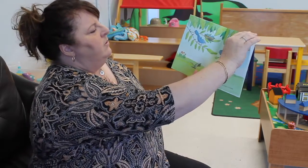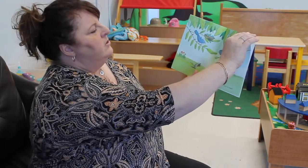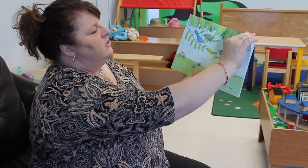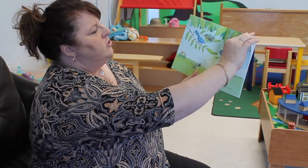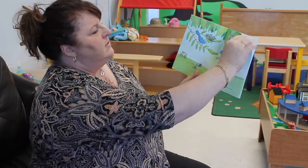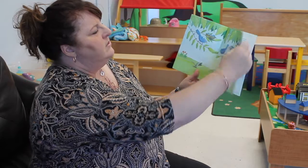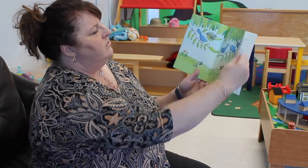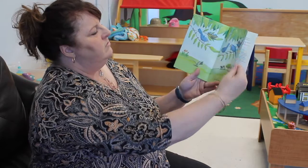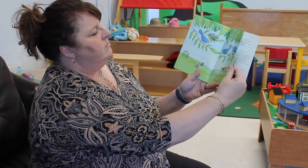birds in the trees soon.